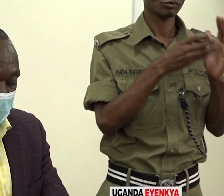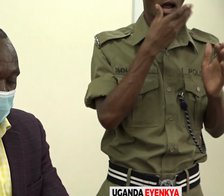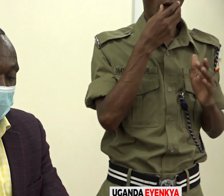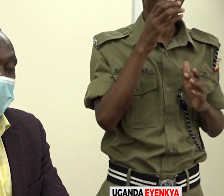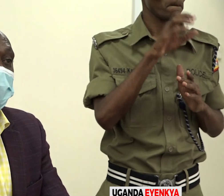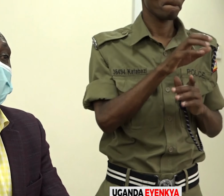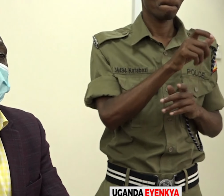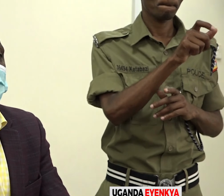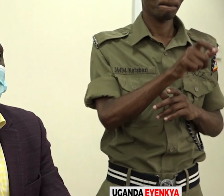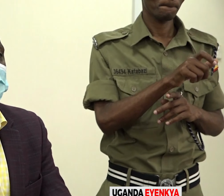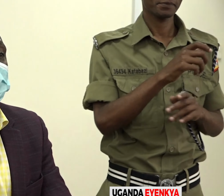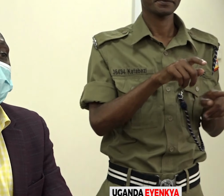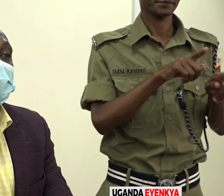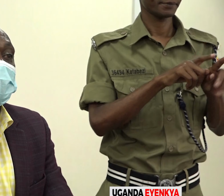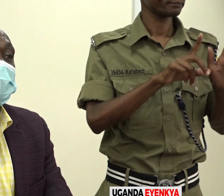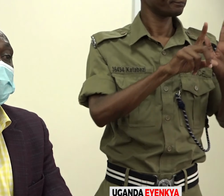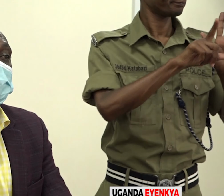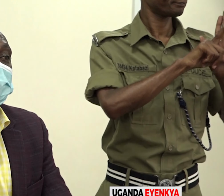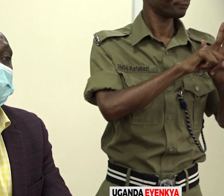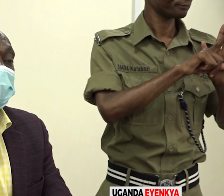era ne mateeka